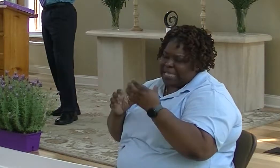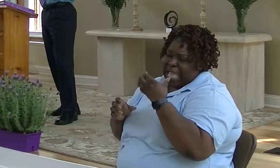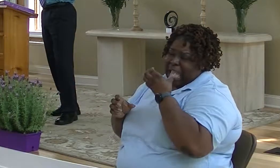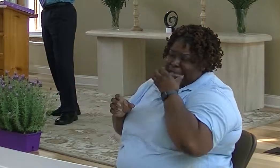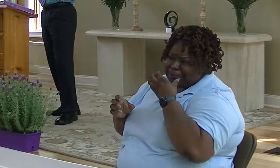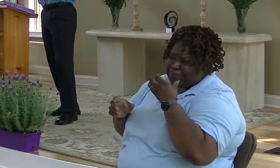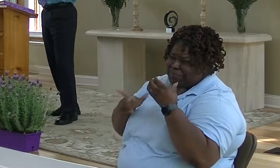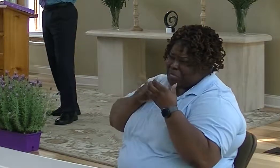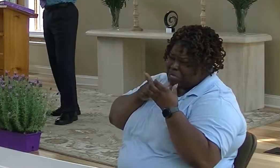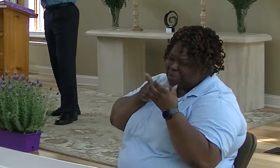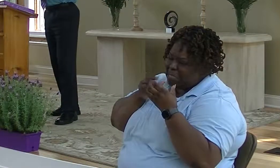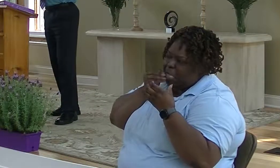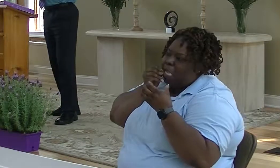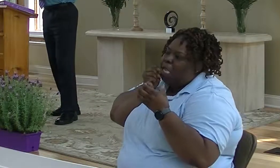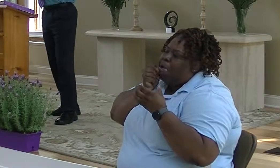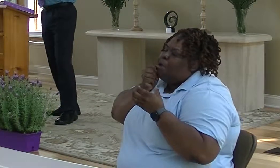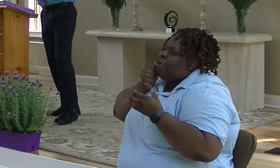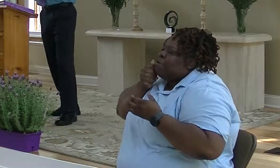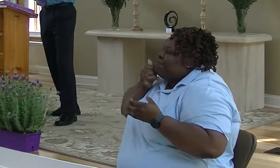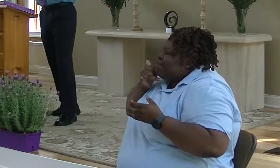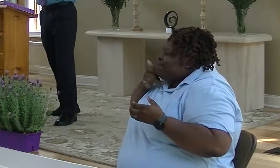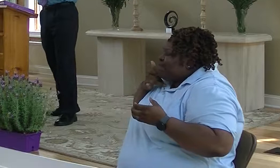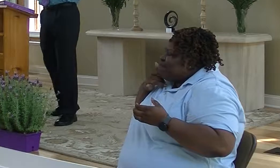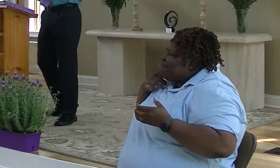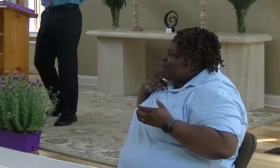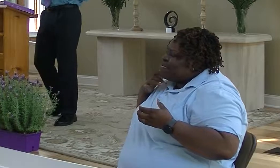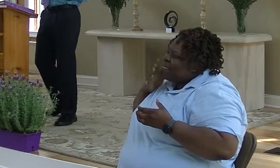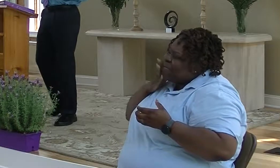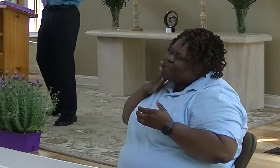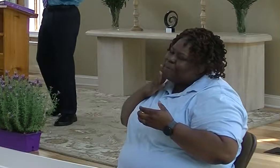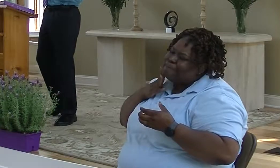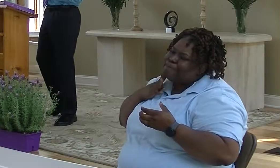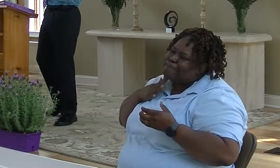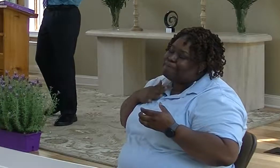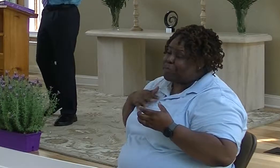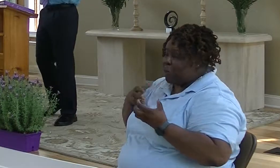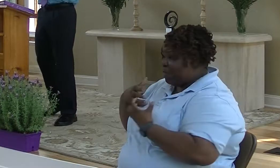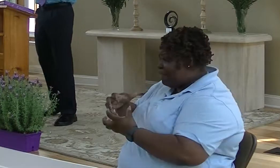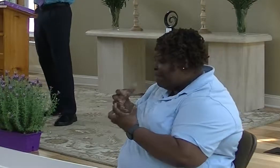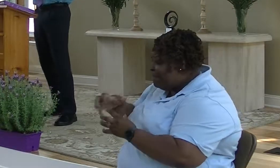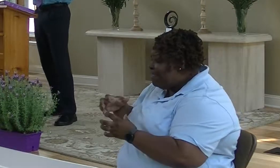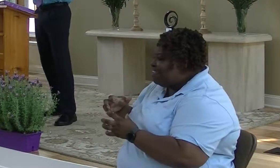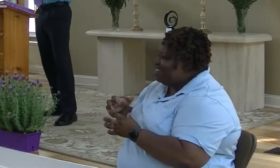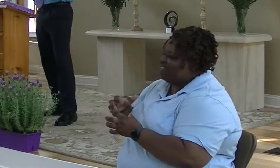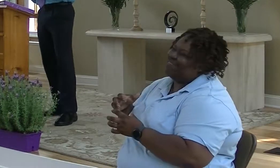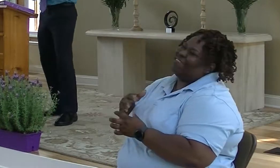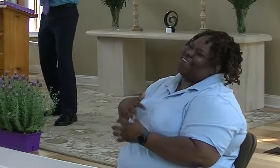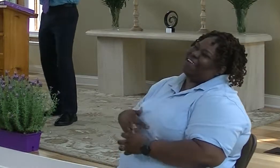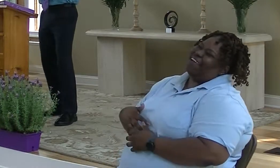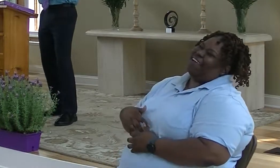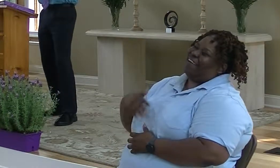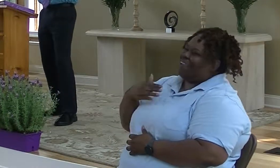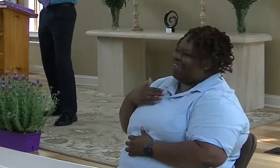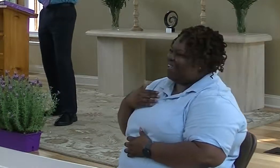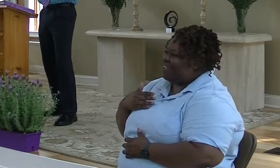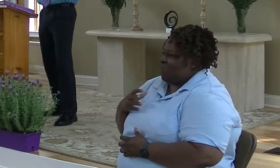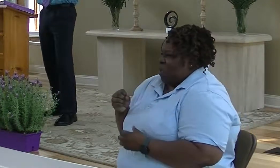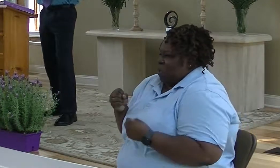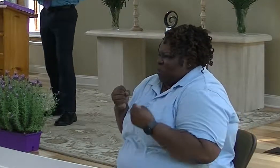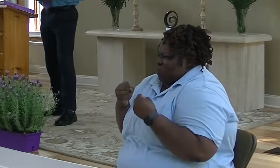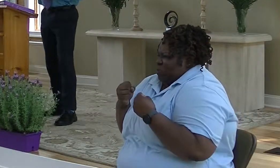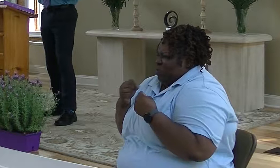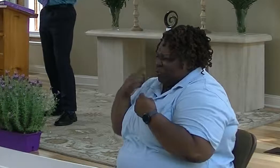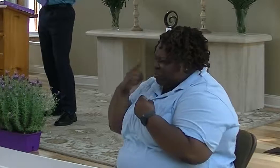to salivate, you biting into a lemon caused you to giggle and laugh. Biting into it caused you to scrunch up